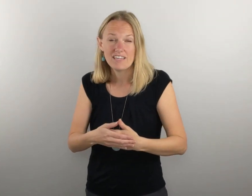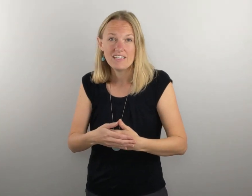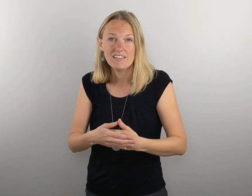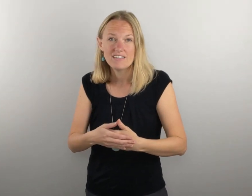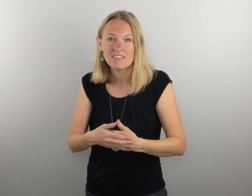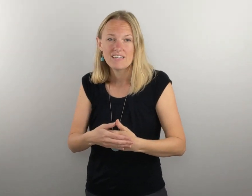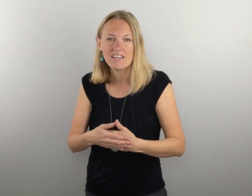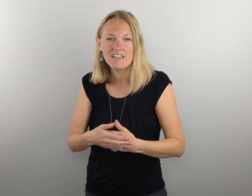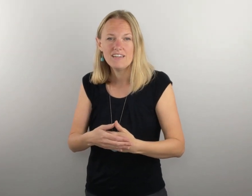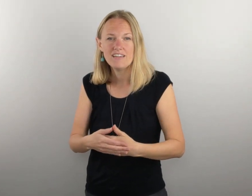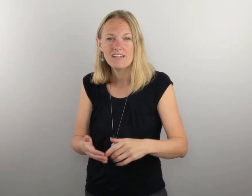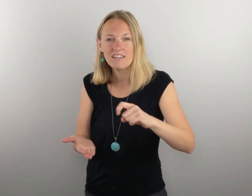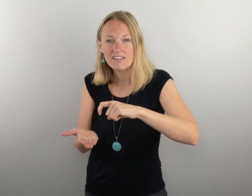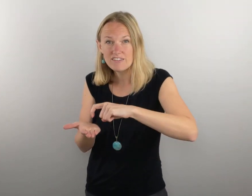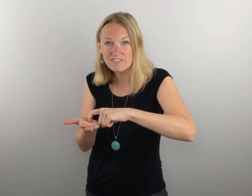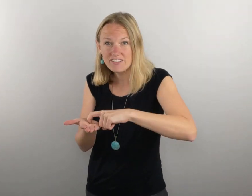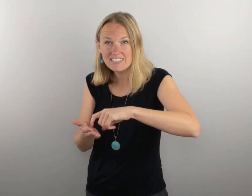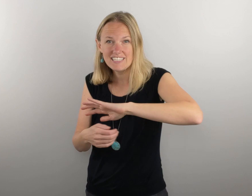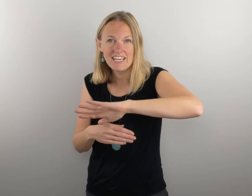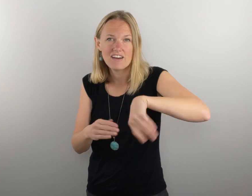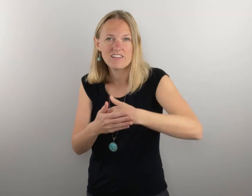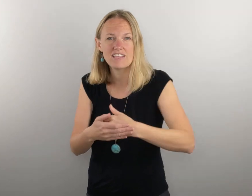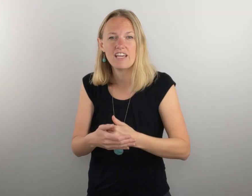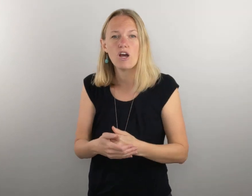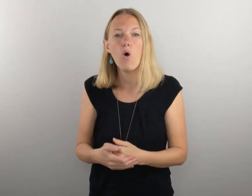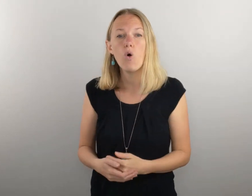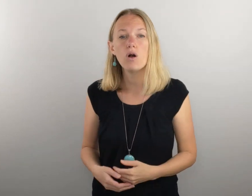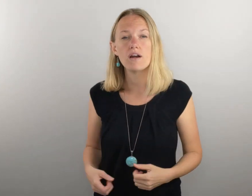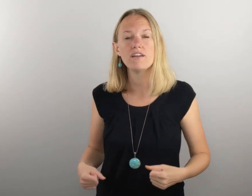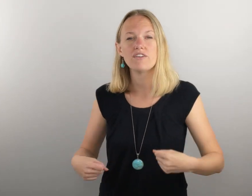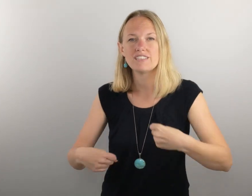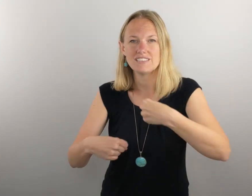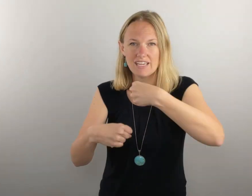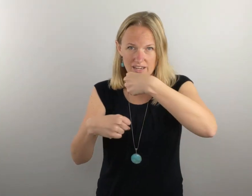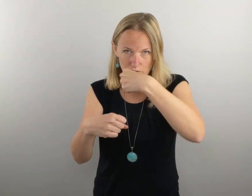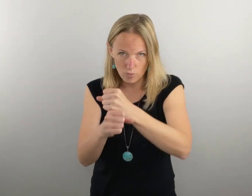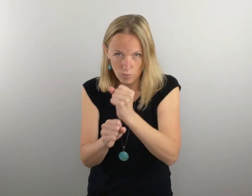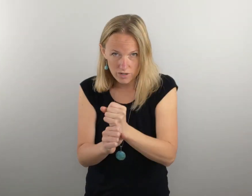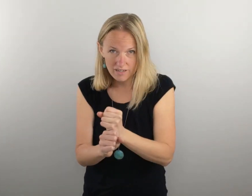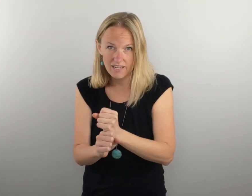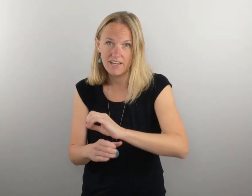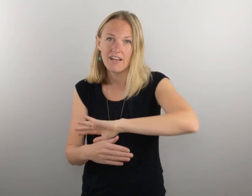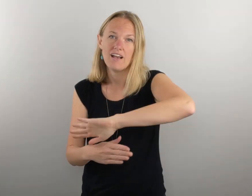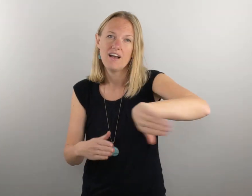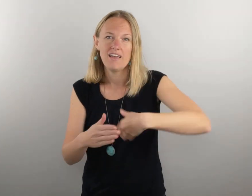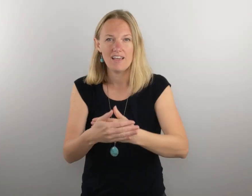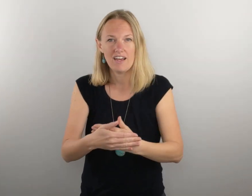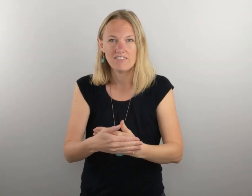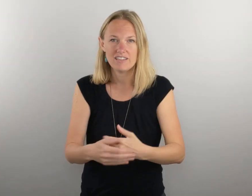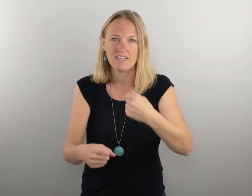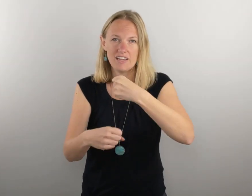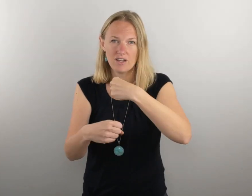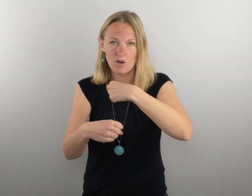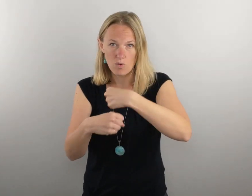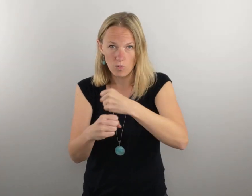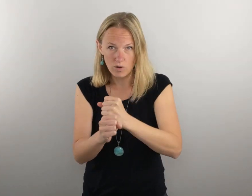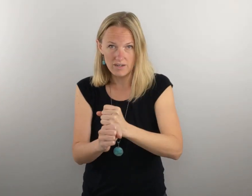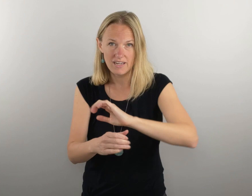everything, okay? You're fixing everything, or you can say working everything,